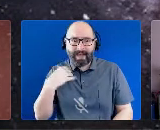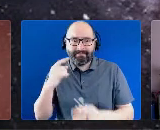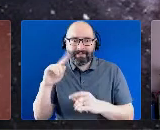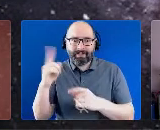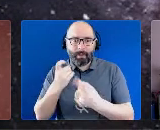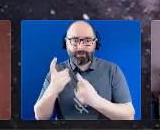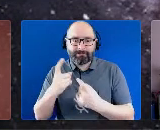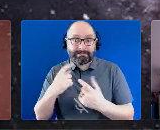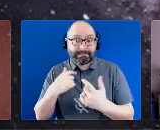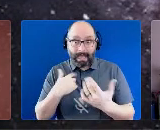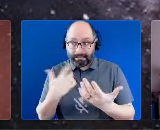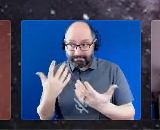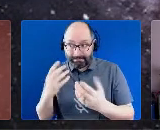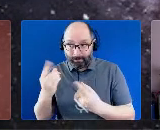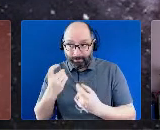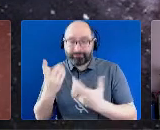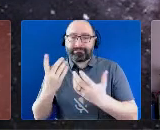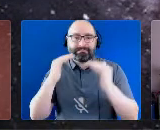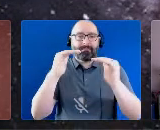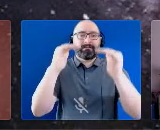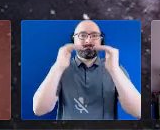on to the solve step otherwise.